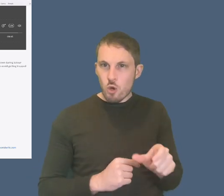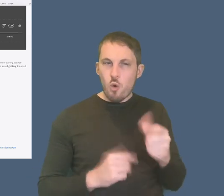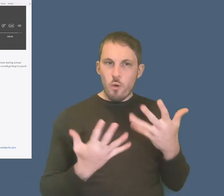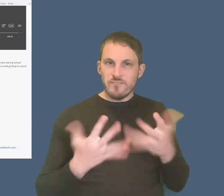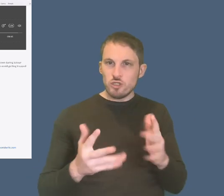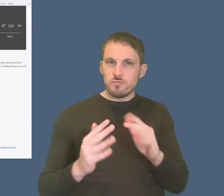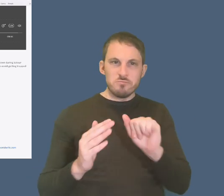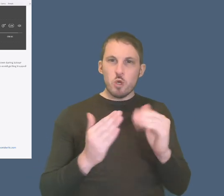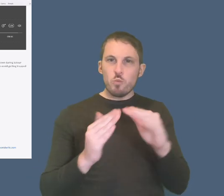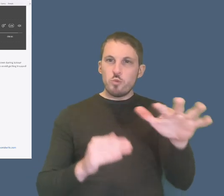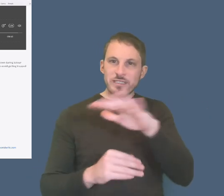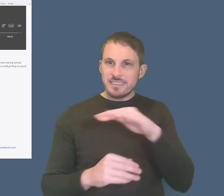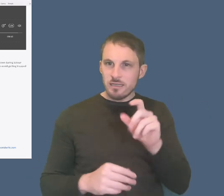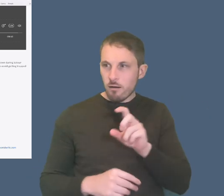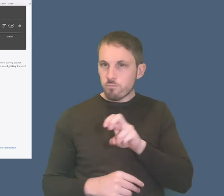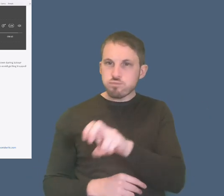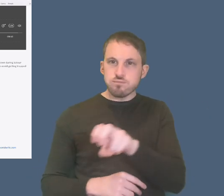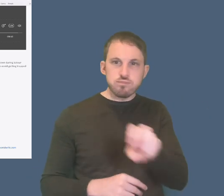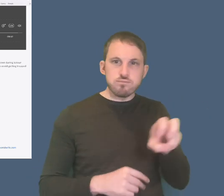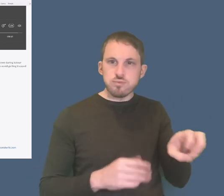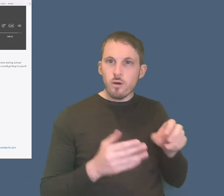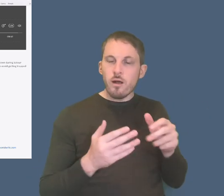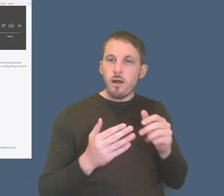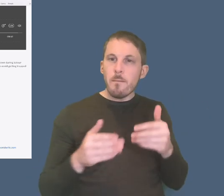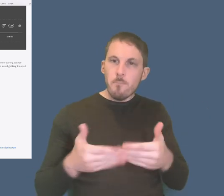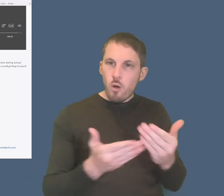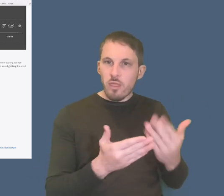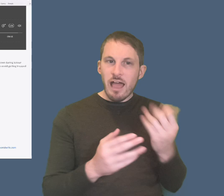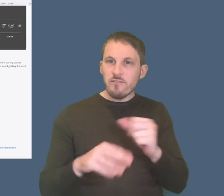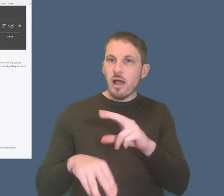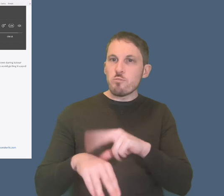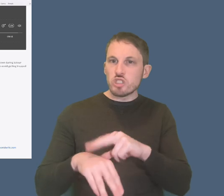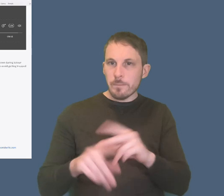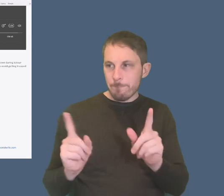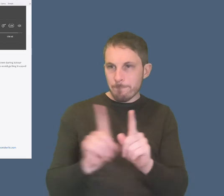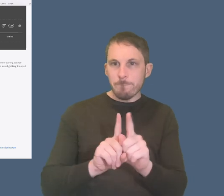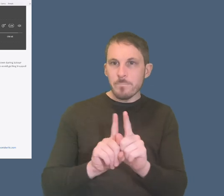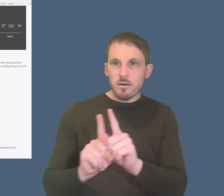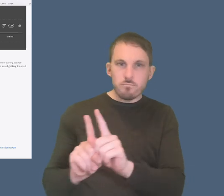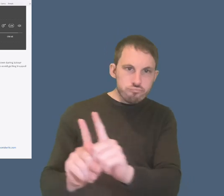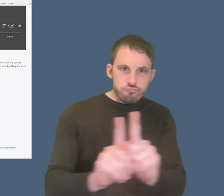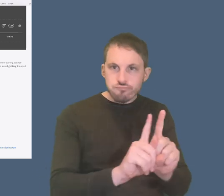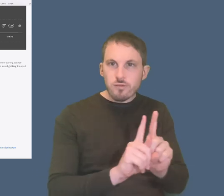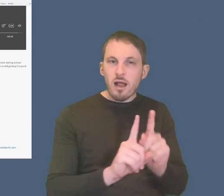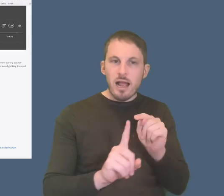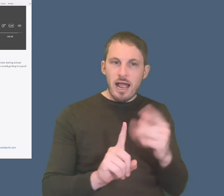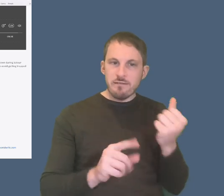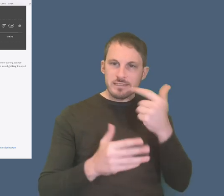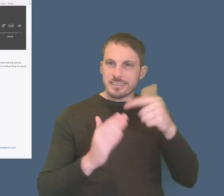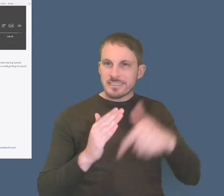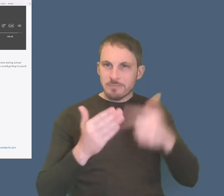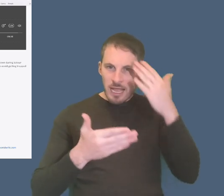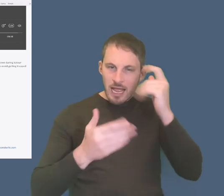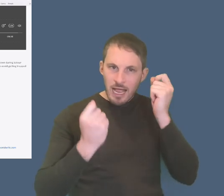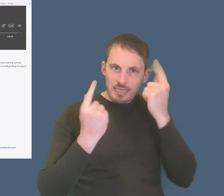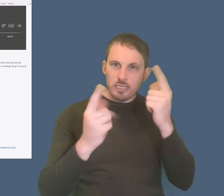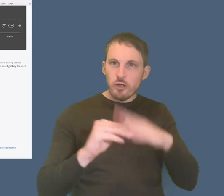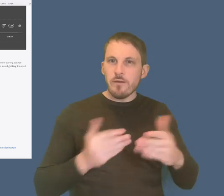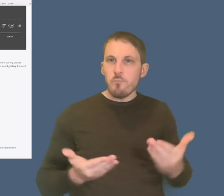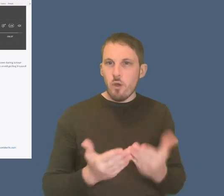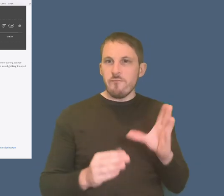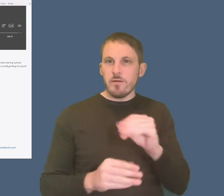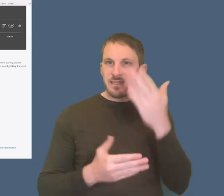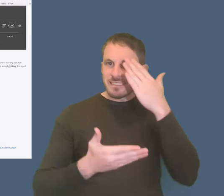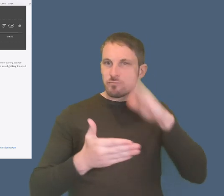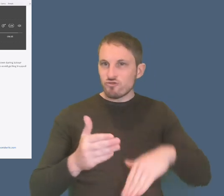to all the births in the community, and she would have had an apprentice, and they would have had a deep understanding of birth through experience.